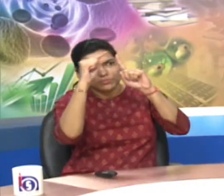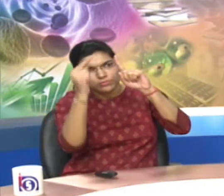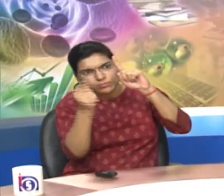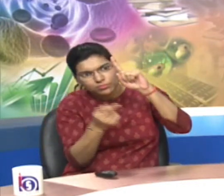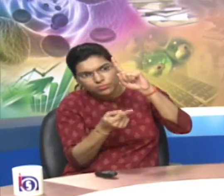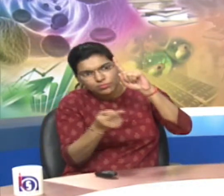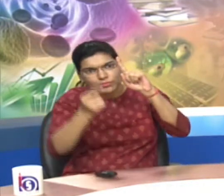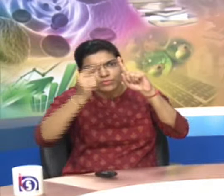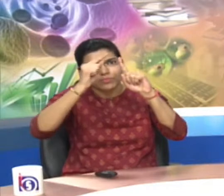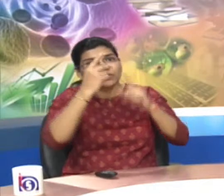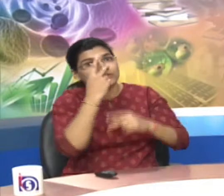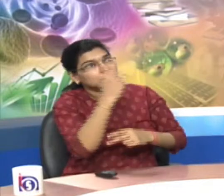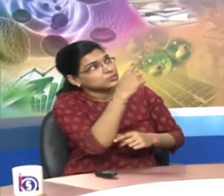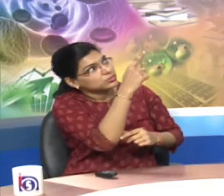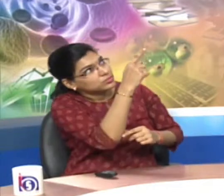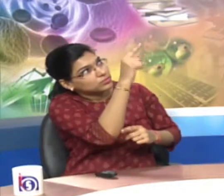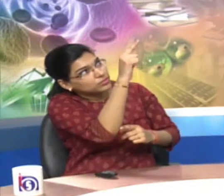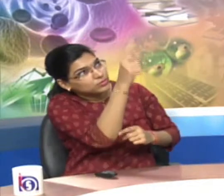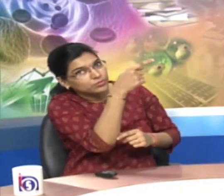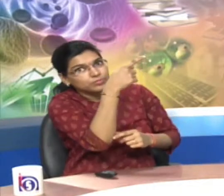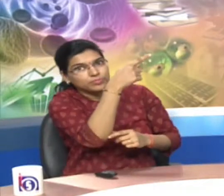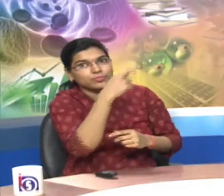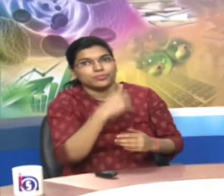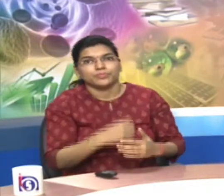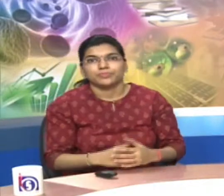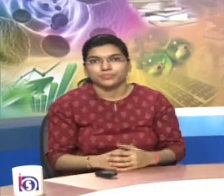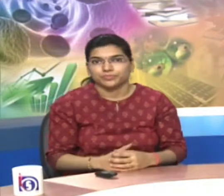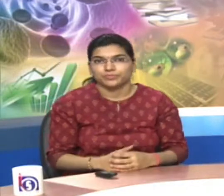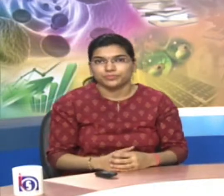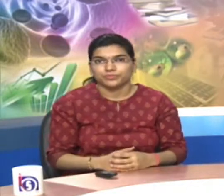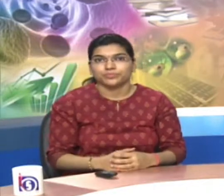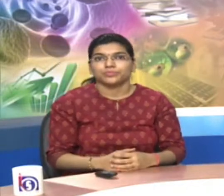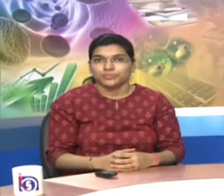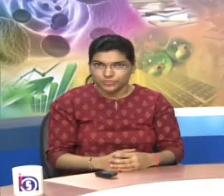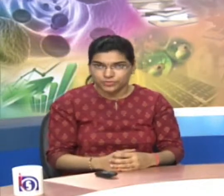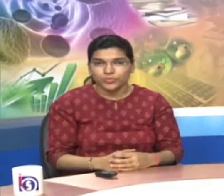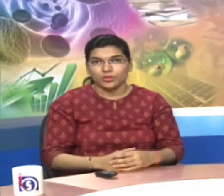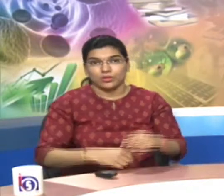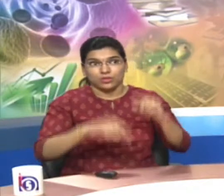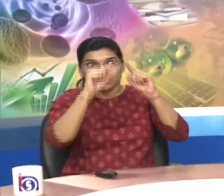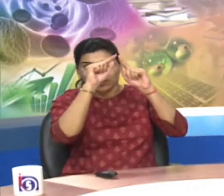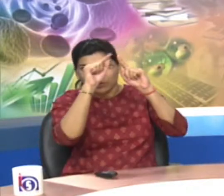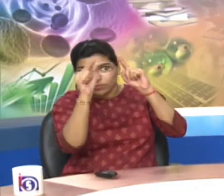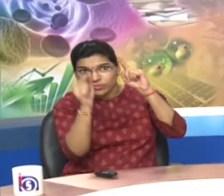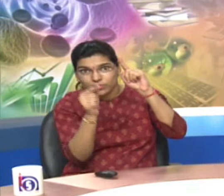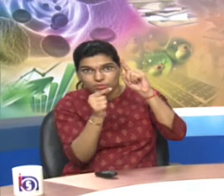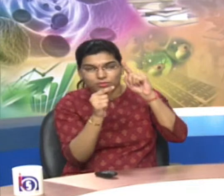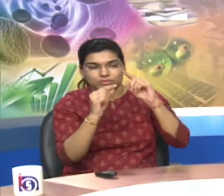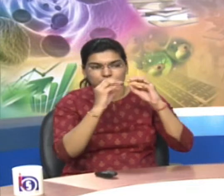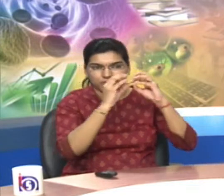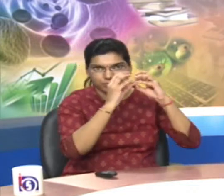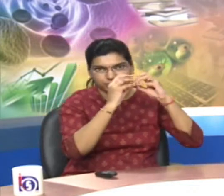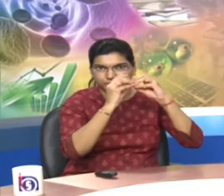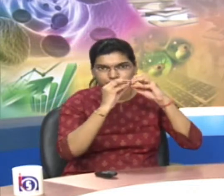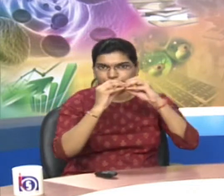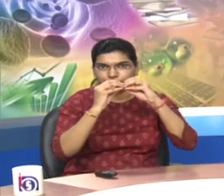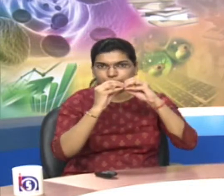For example, you have any image and you want to make the changes in the alignment of